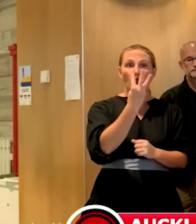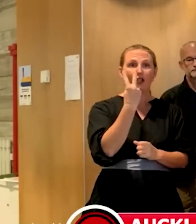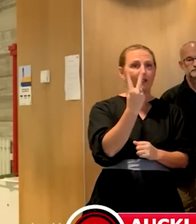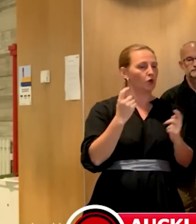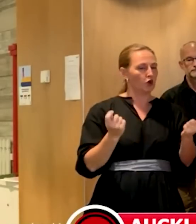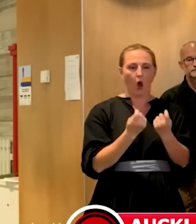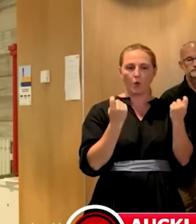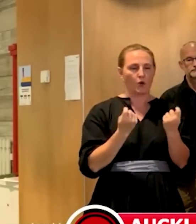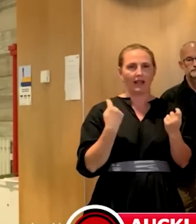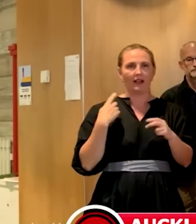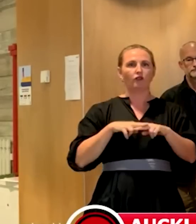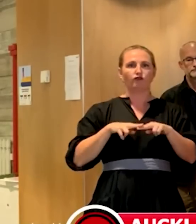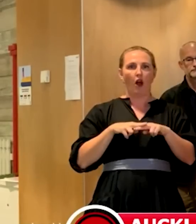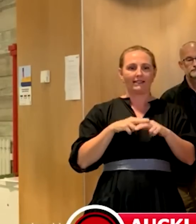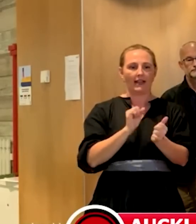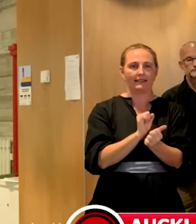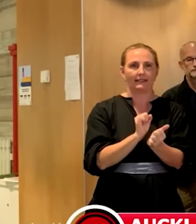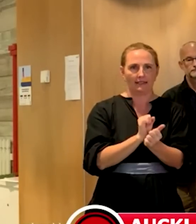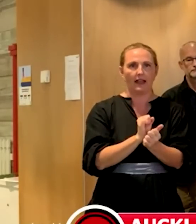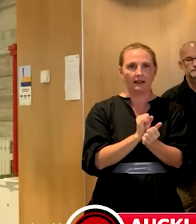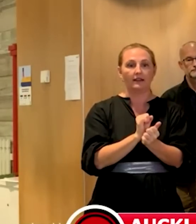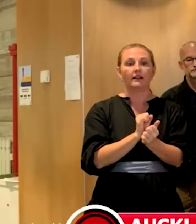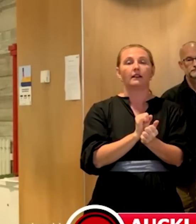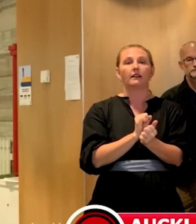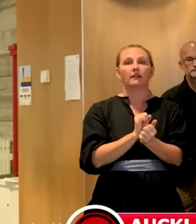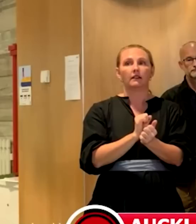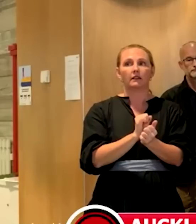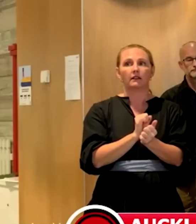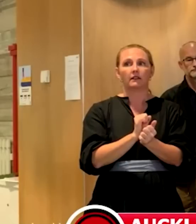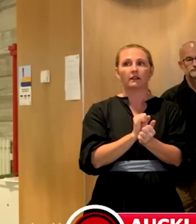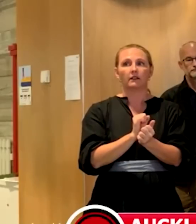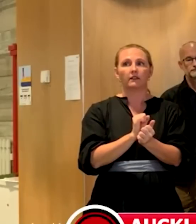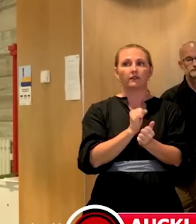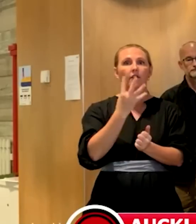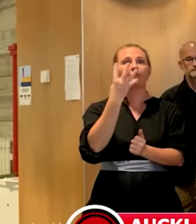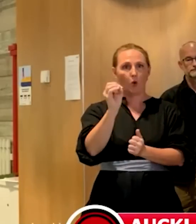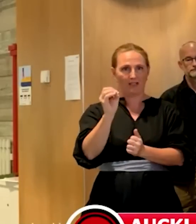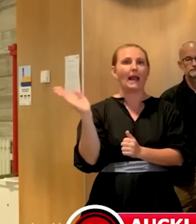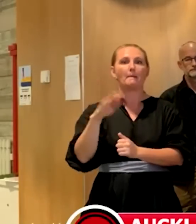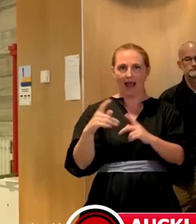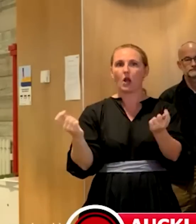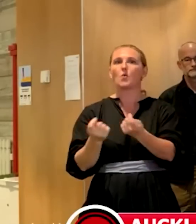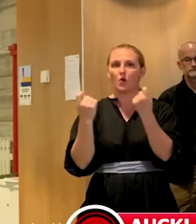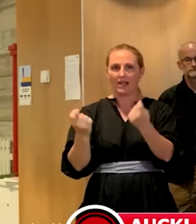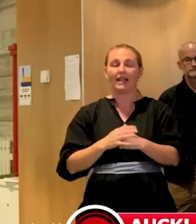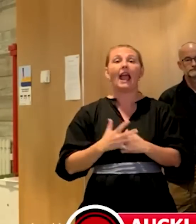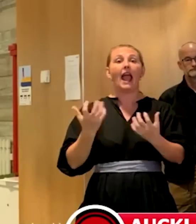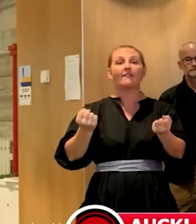on Friday night or Saturday morning, and 30 have been fully restored. We are still powering 2 of those by